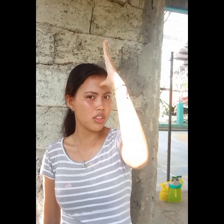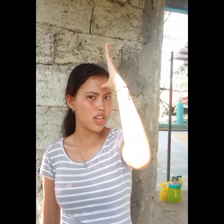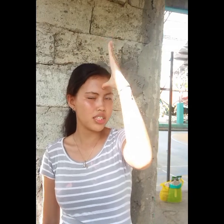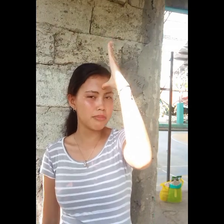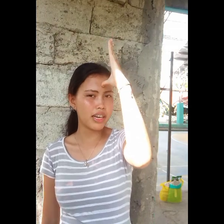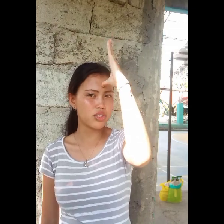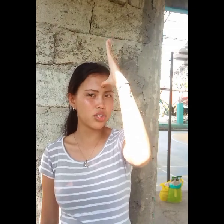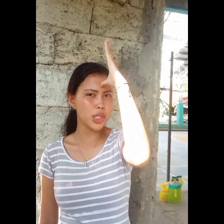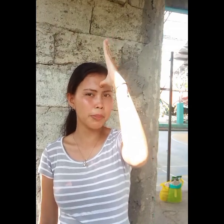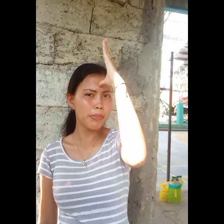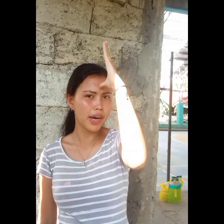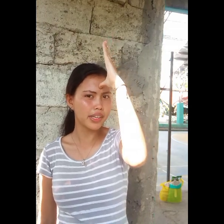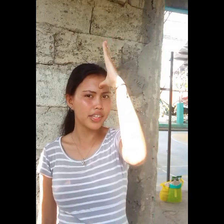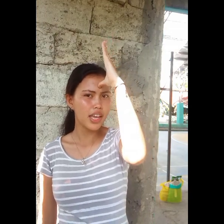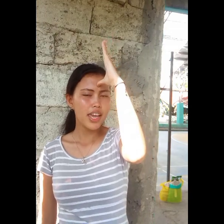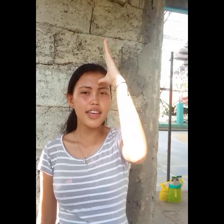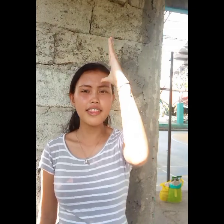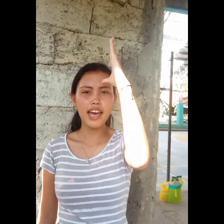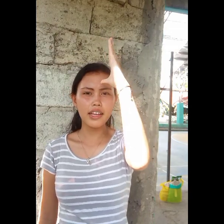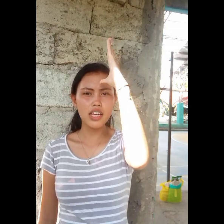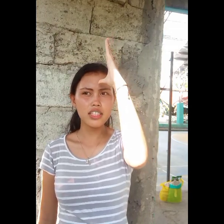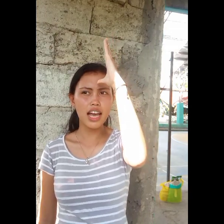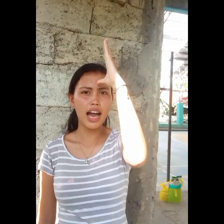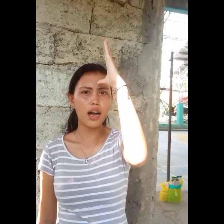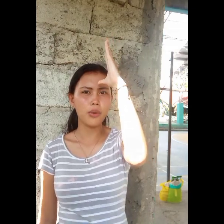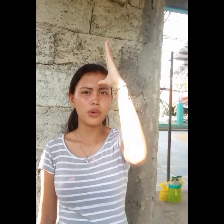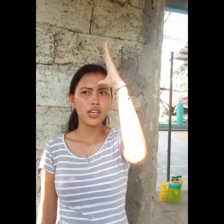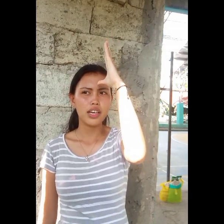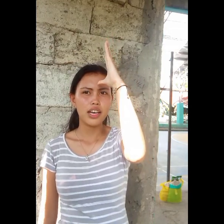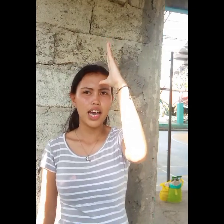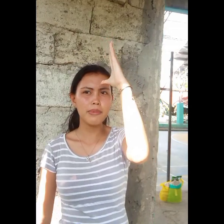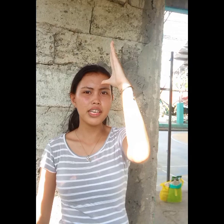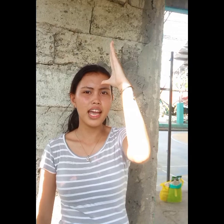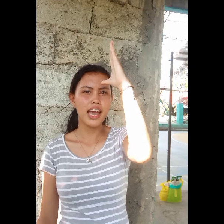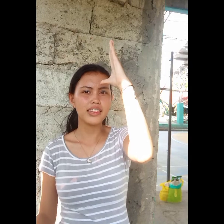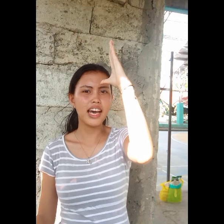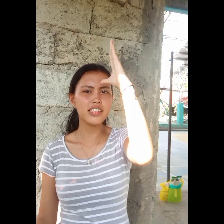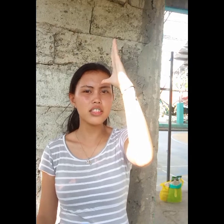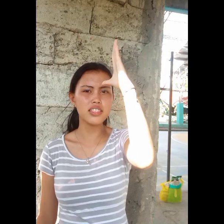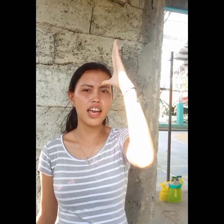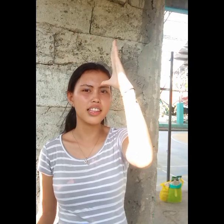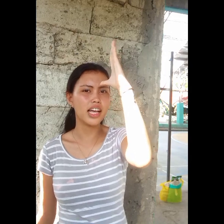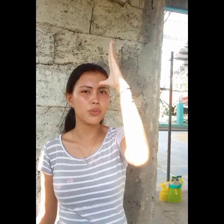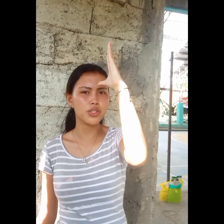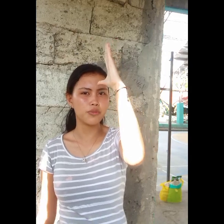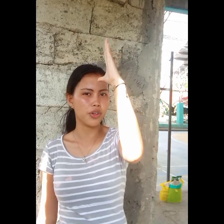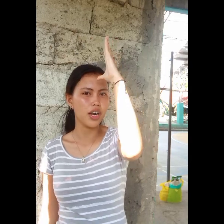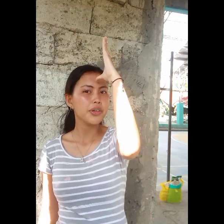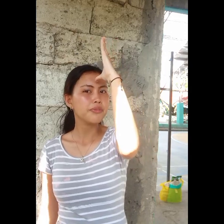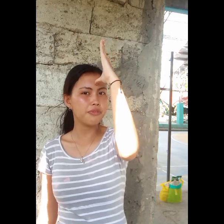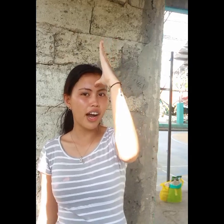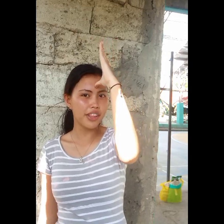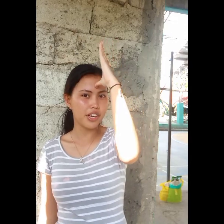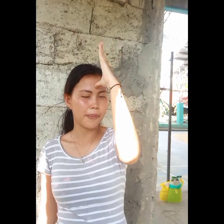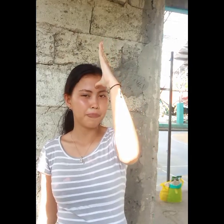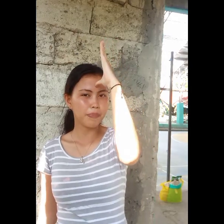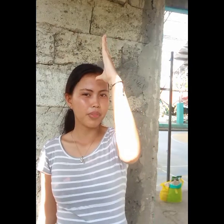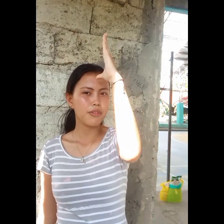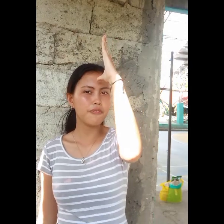this masculine part, and that is how, I mean, that is the sign language for father.